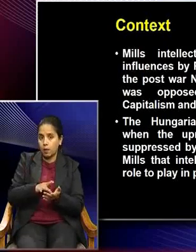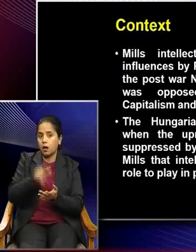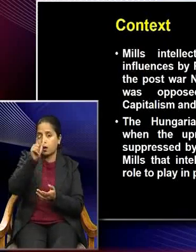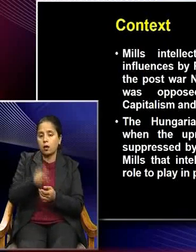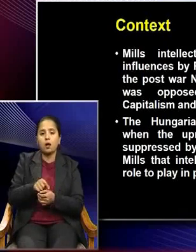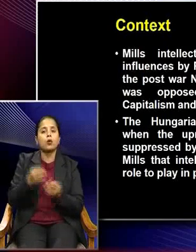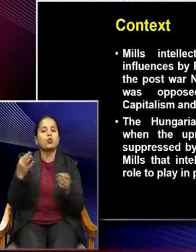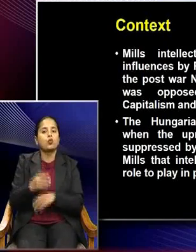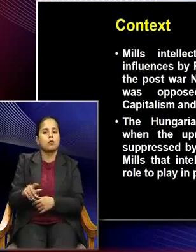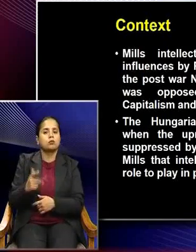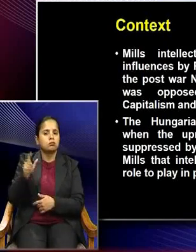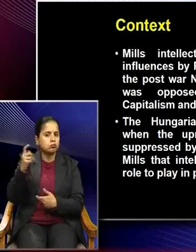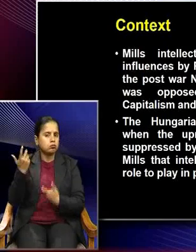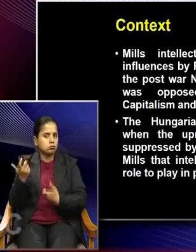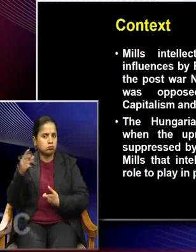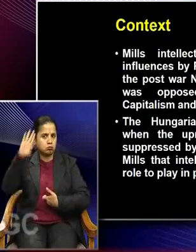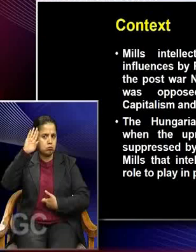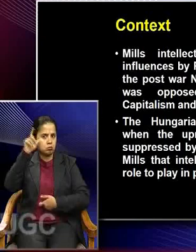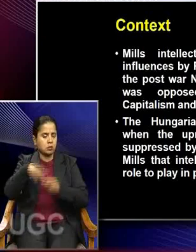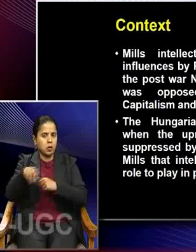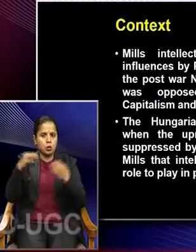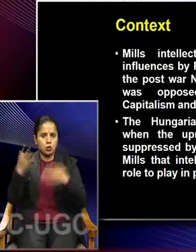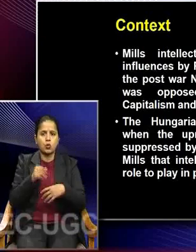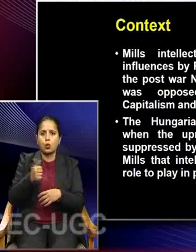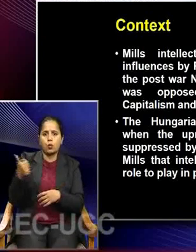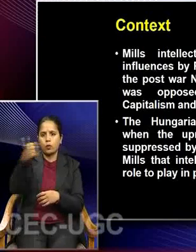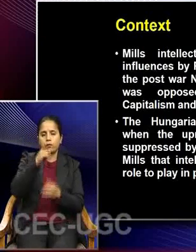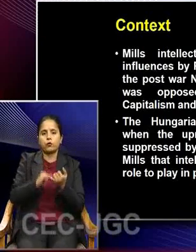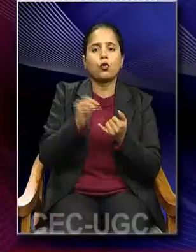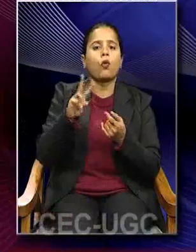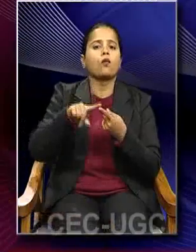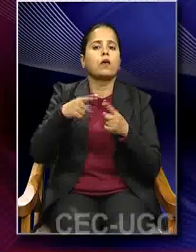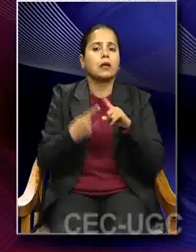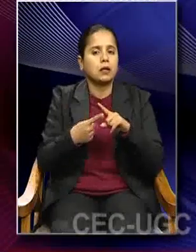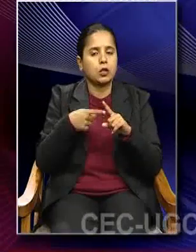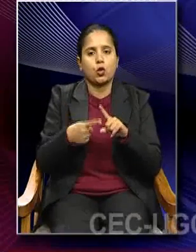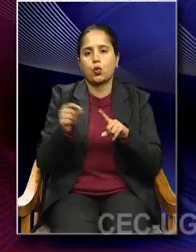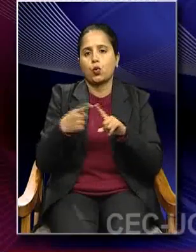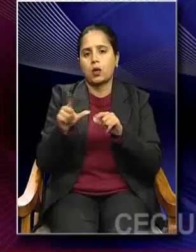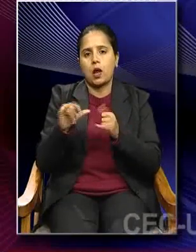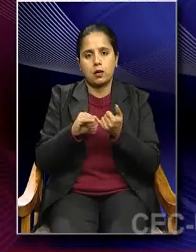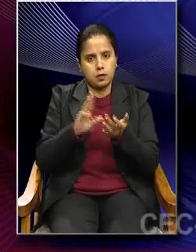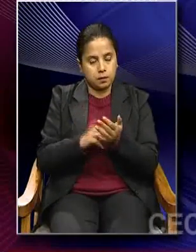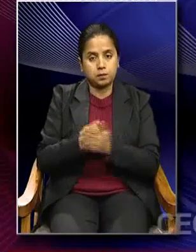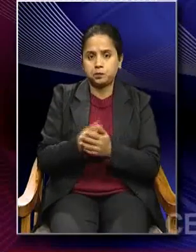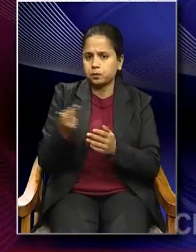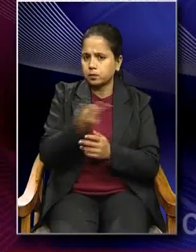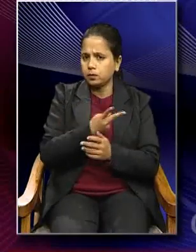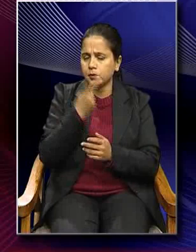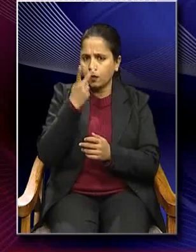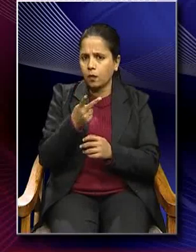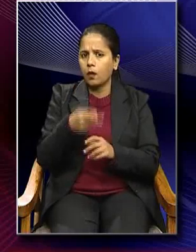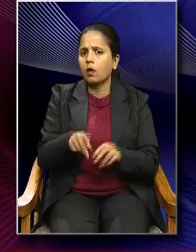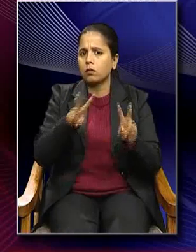to Western capitalism and Soviet totalitarianism. Both of these